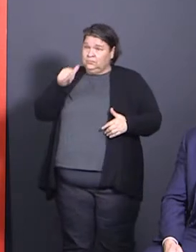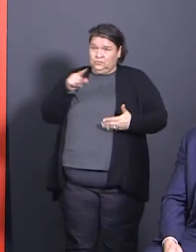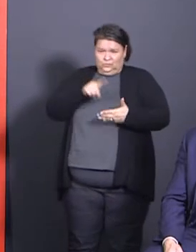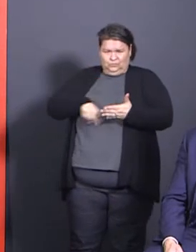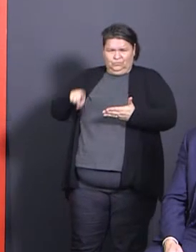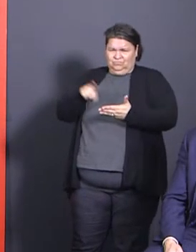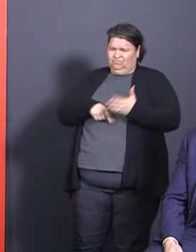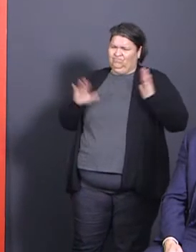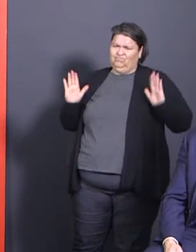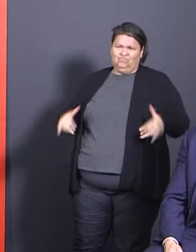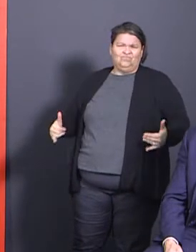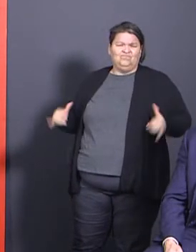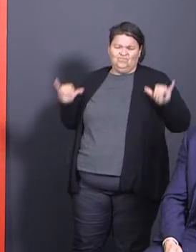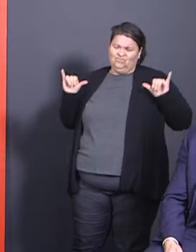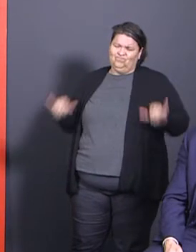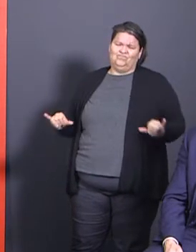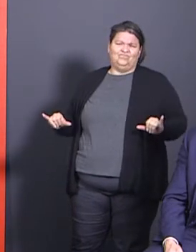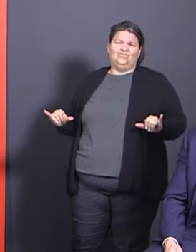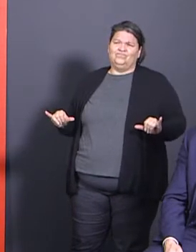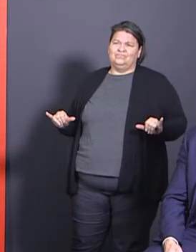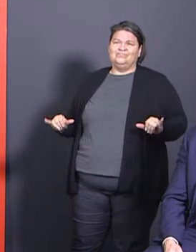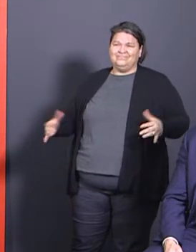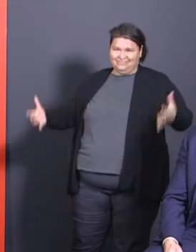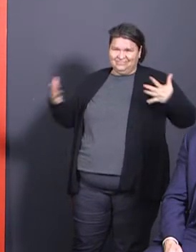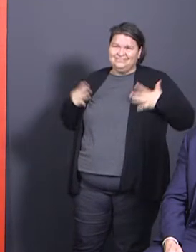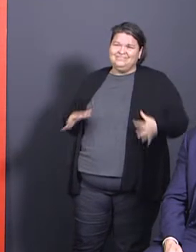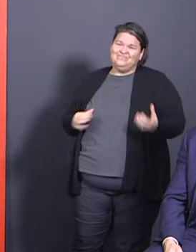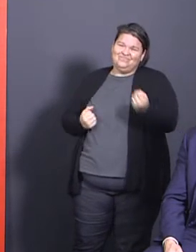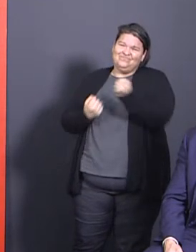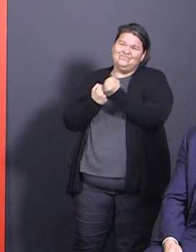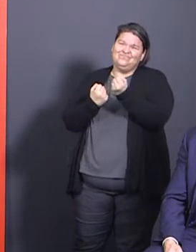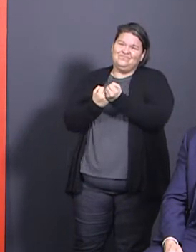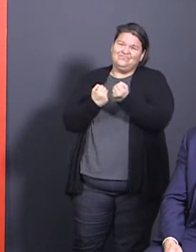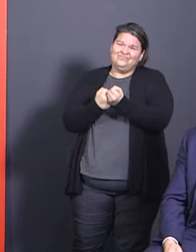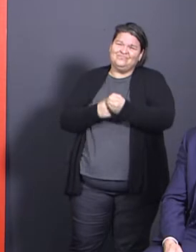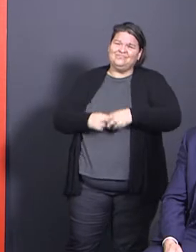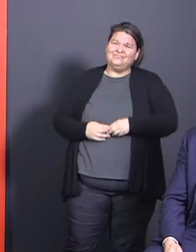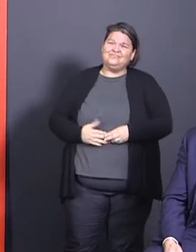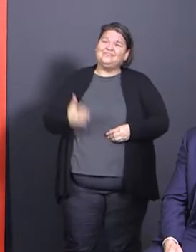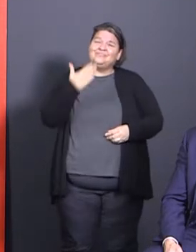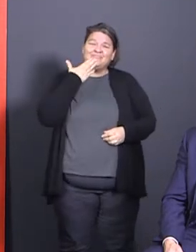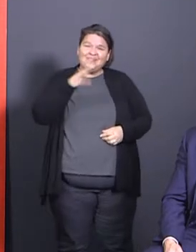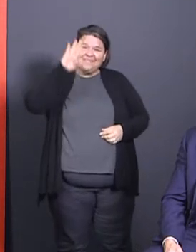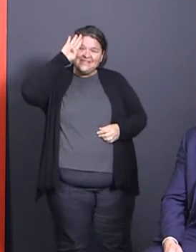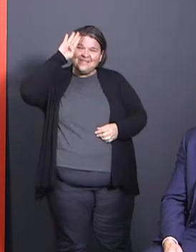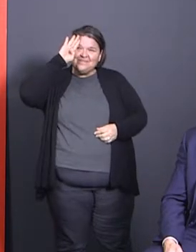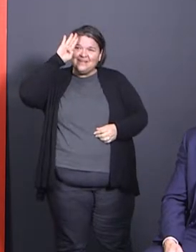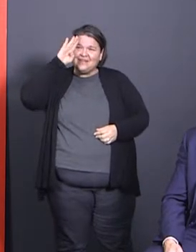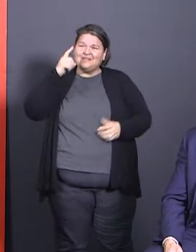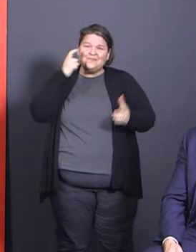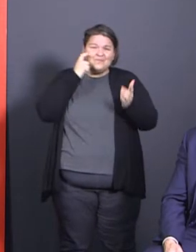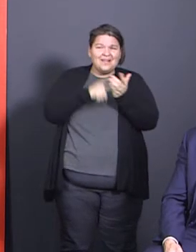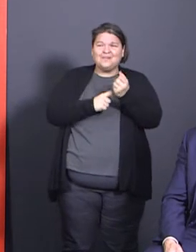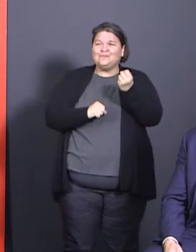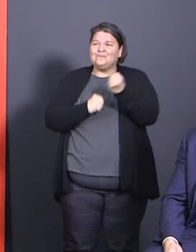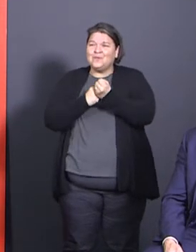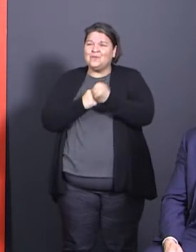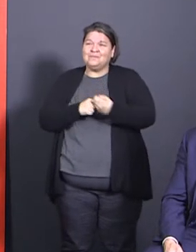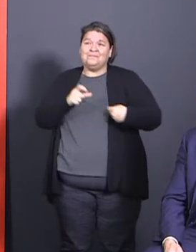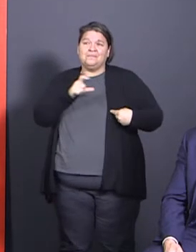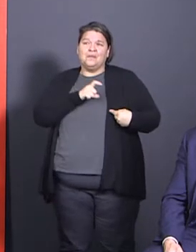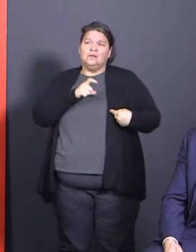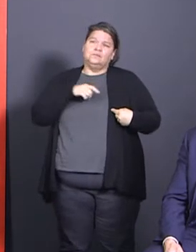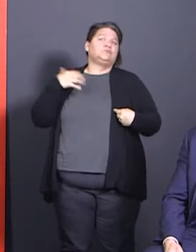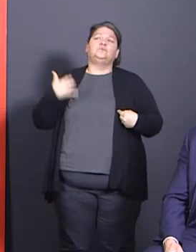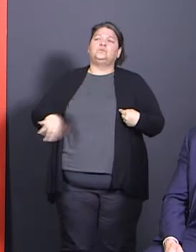somebody that's been impacted by autism. Yes, ma'am. And for the fire department to recognize that and support it. Police does that in so many areas. These